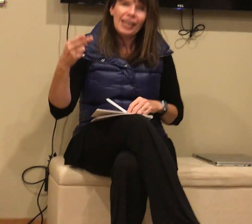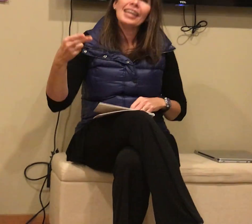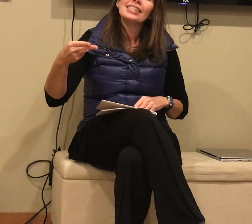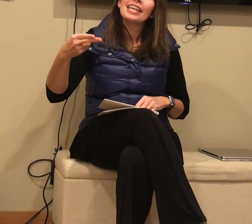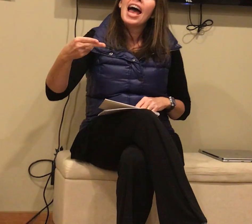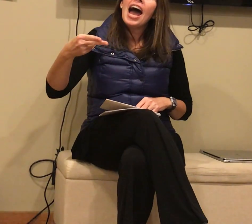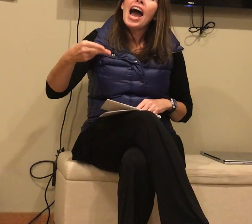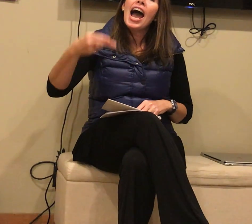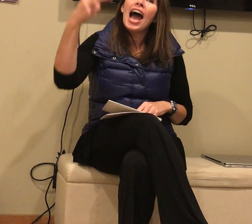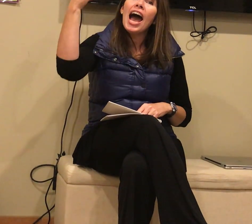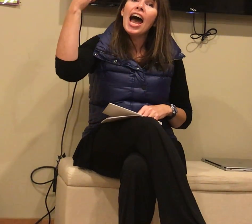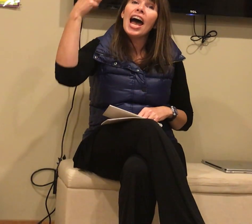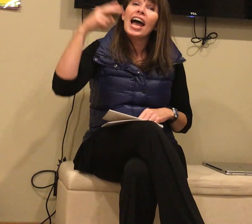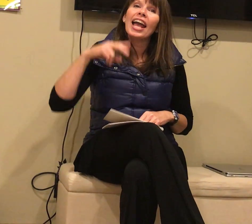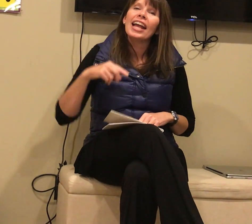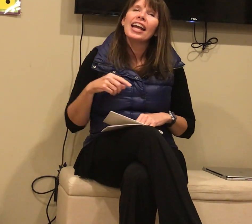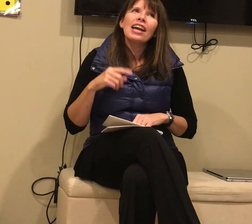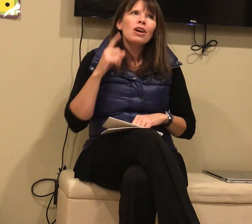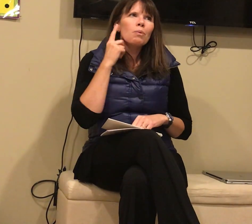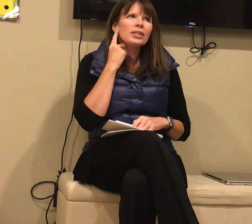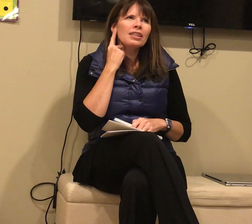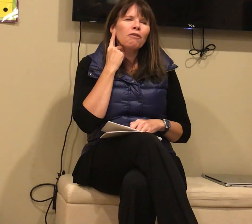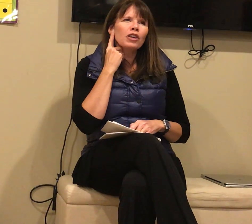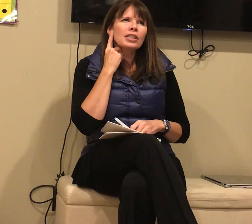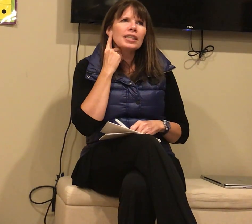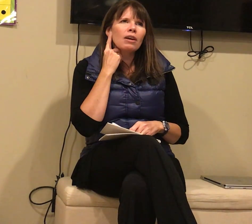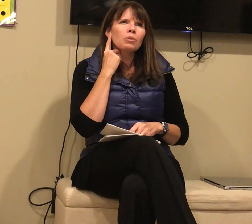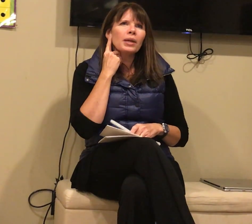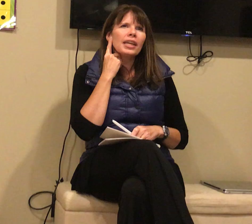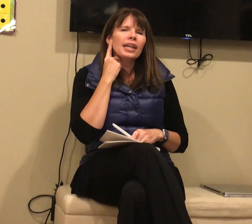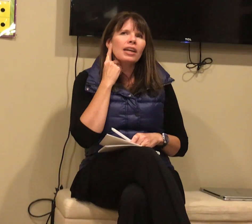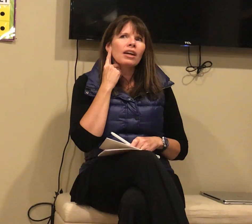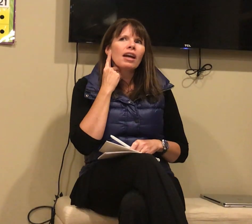is high. What's the first sound we hear?